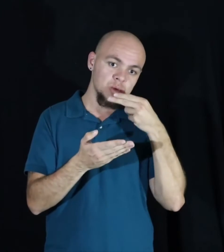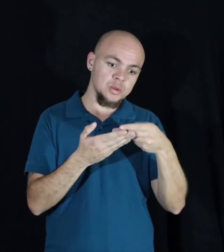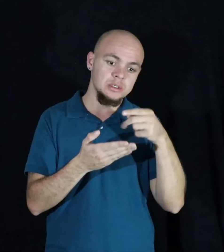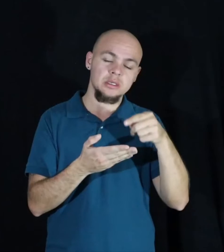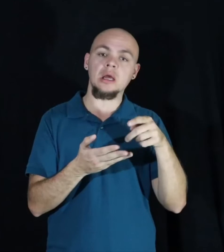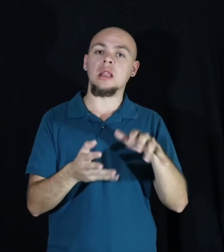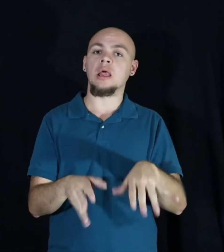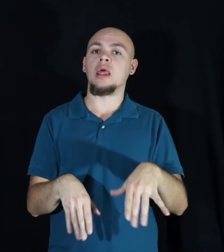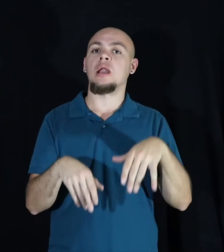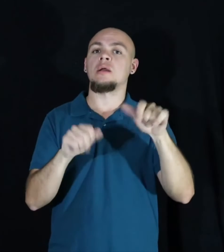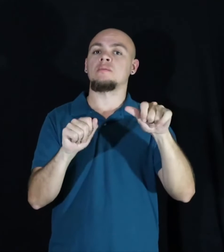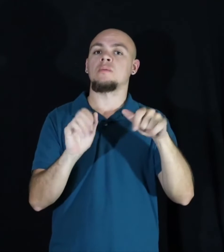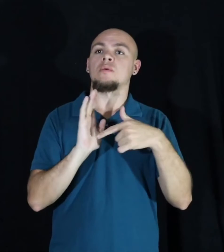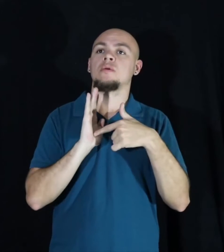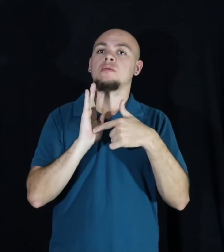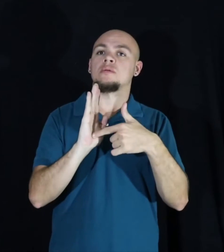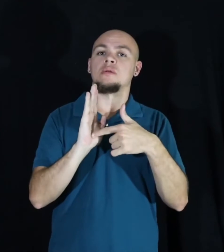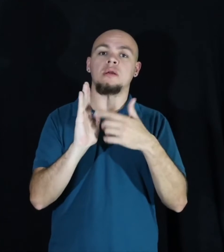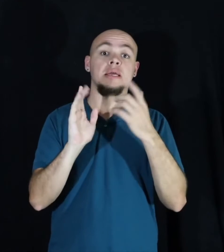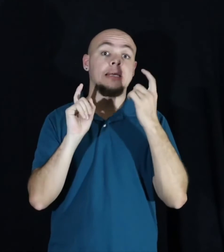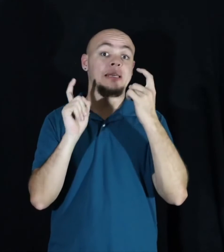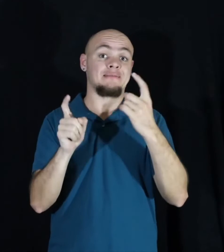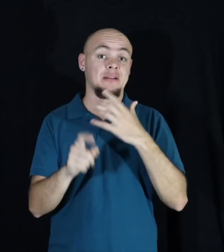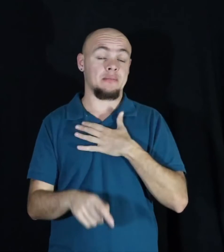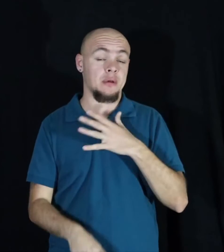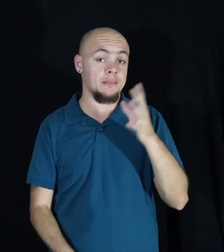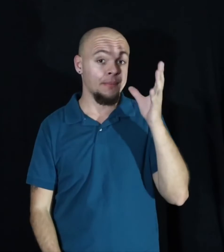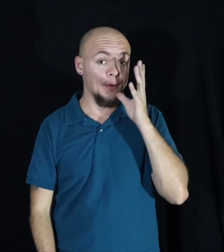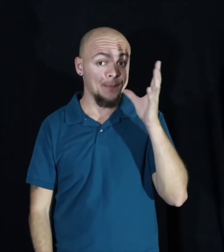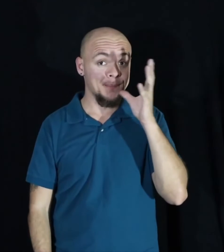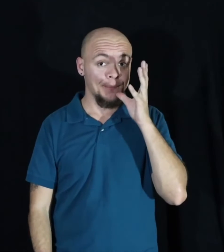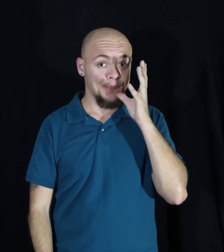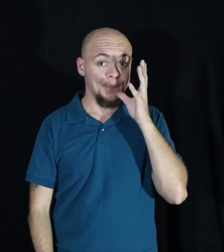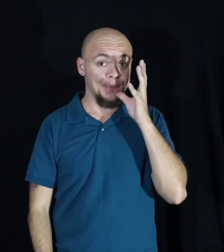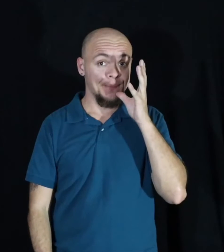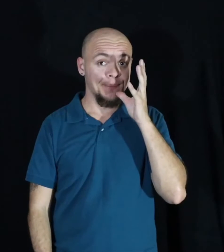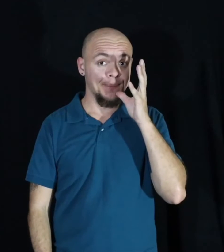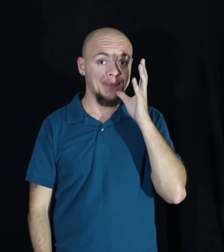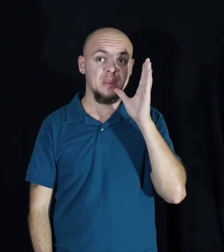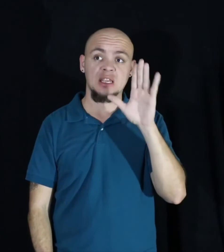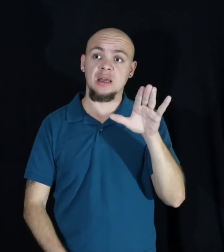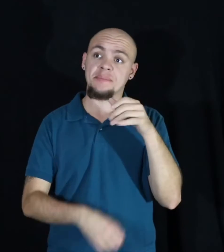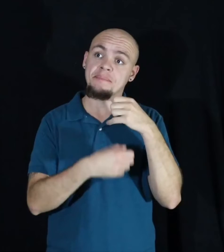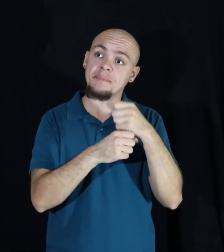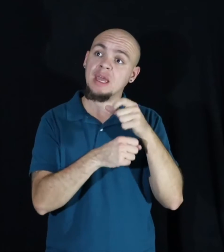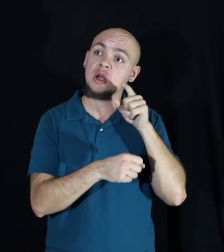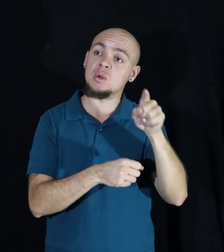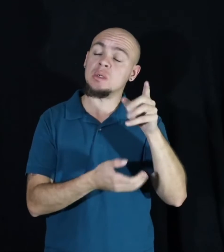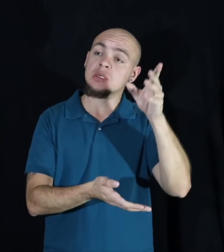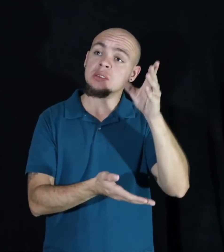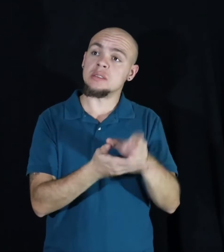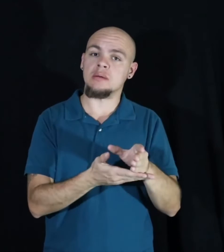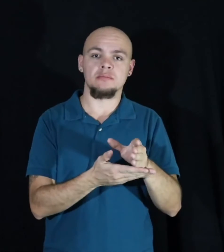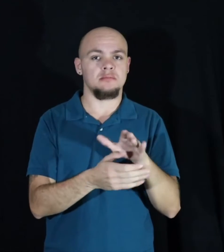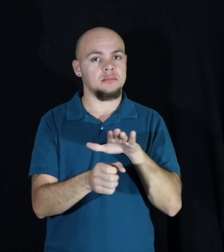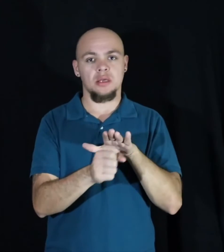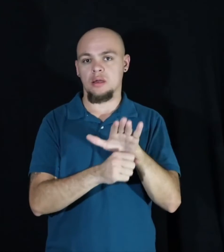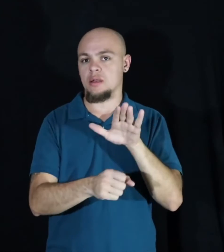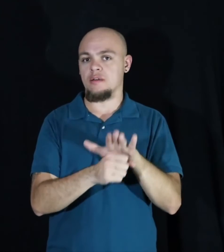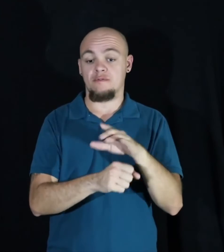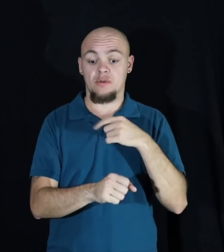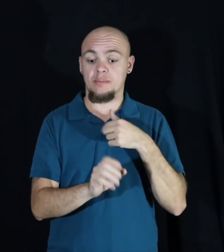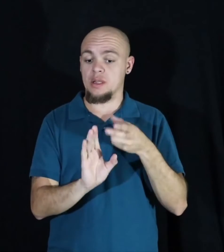it out and gave it to my mom. Just, like, make her stop. And that wasn't enough to make me